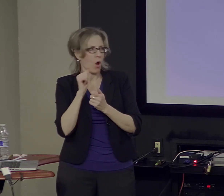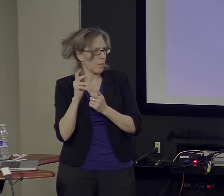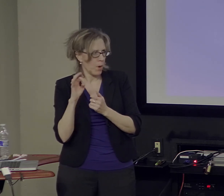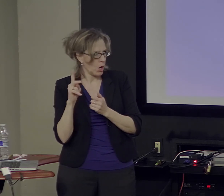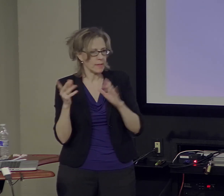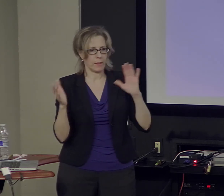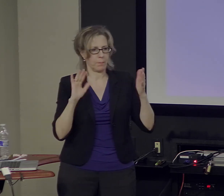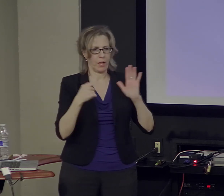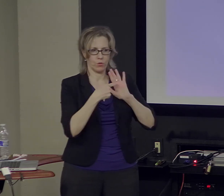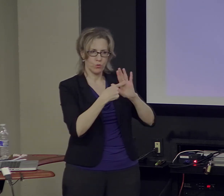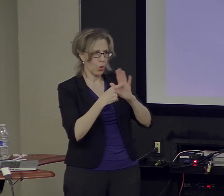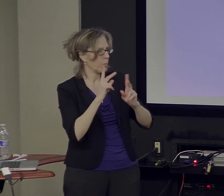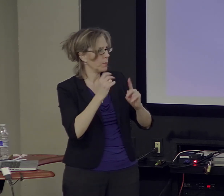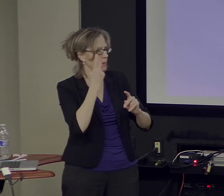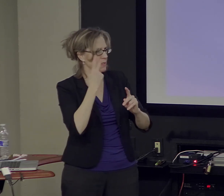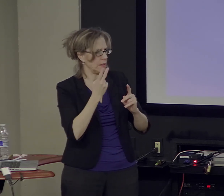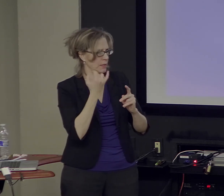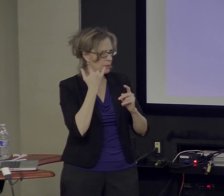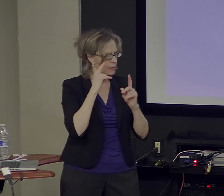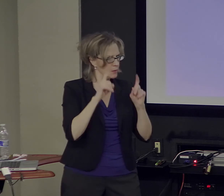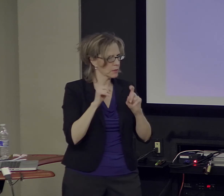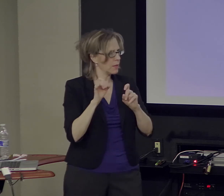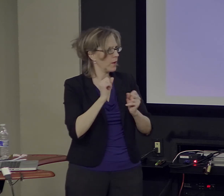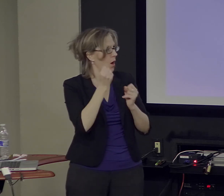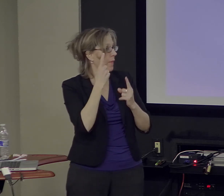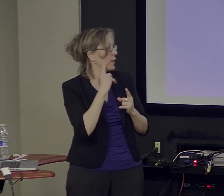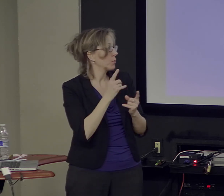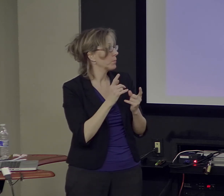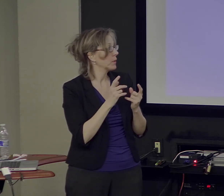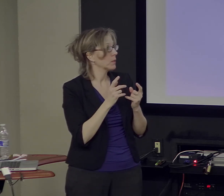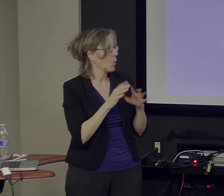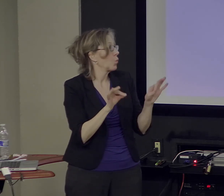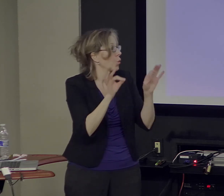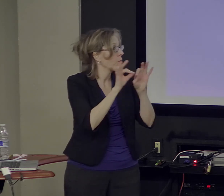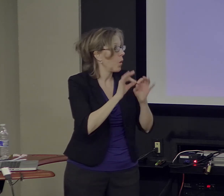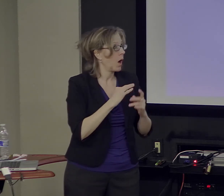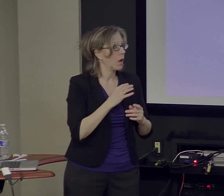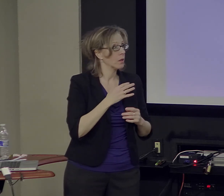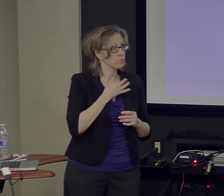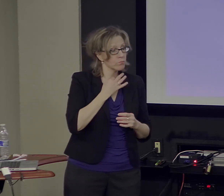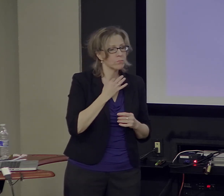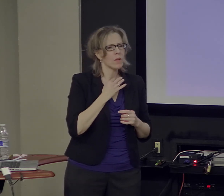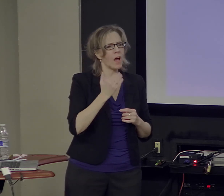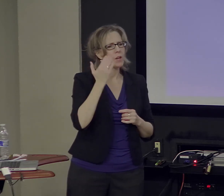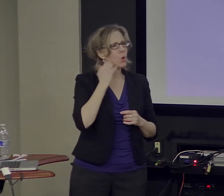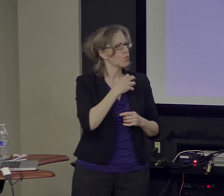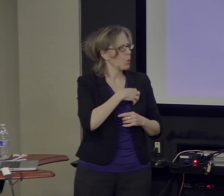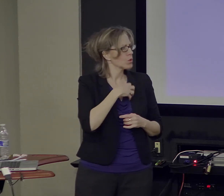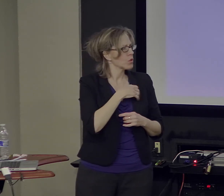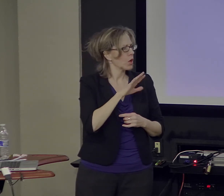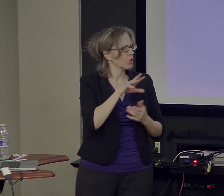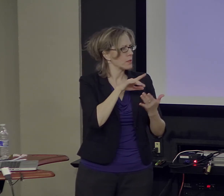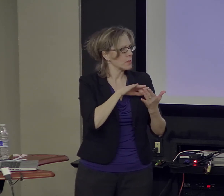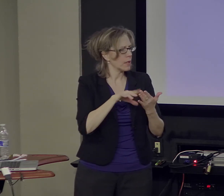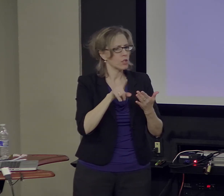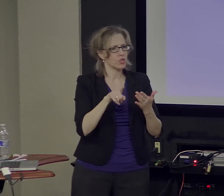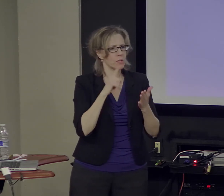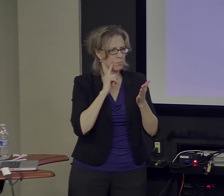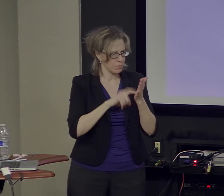in international sign language as opposed to national sign language. But I think it would be worthwhile to check into. I know in